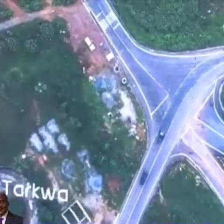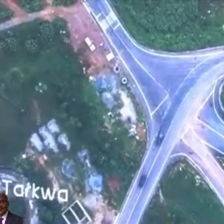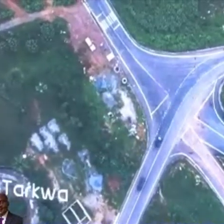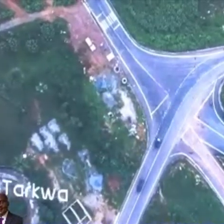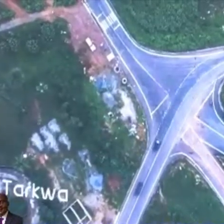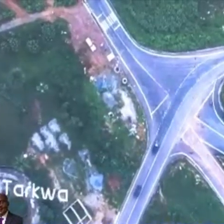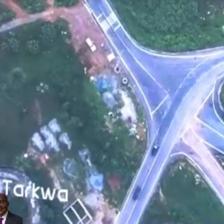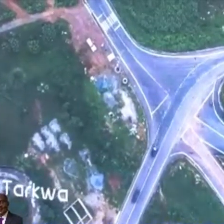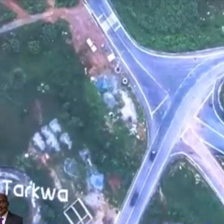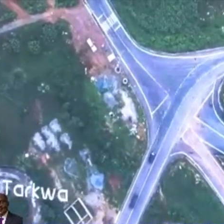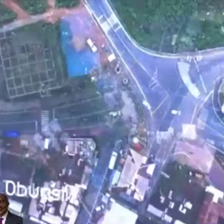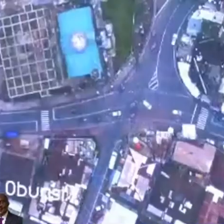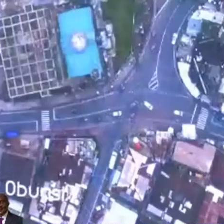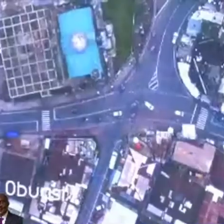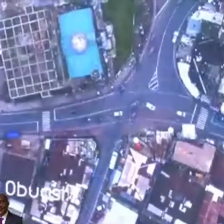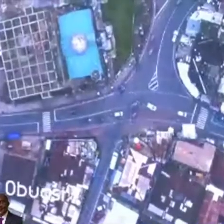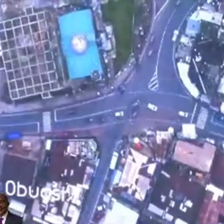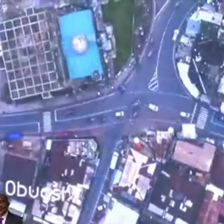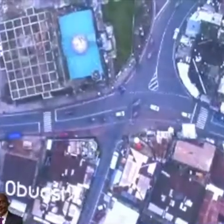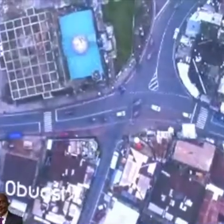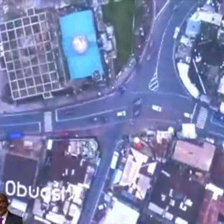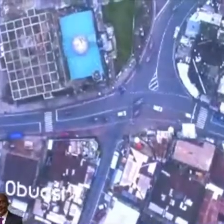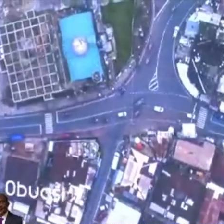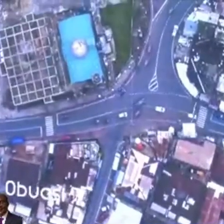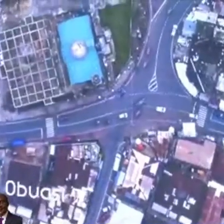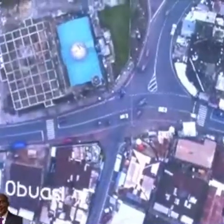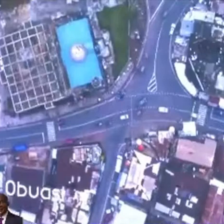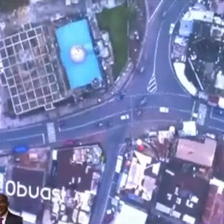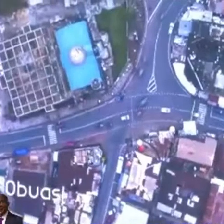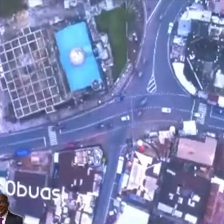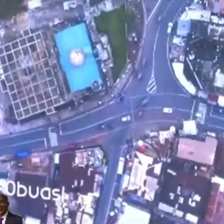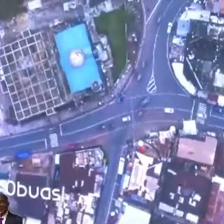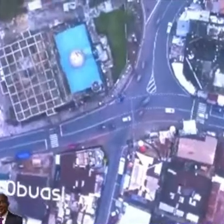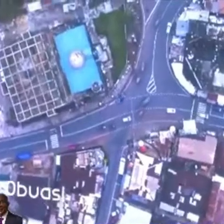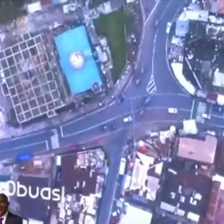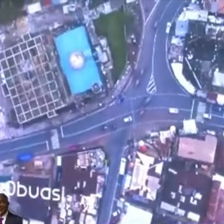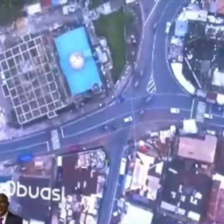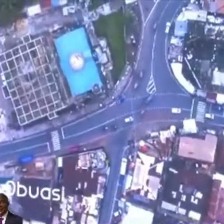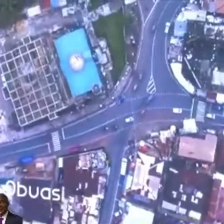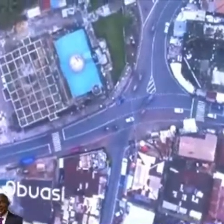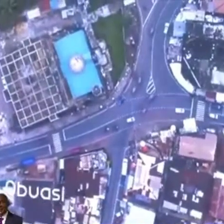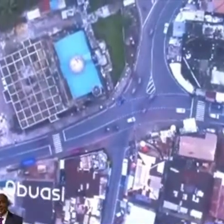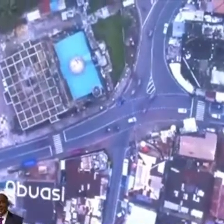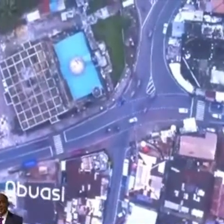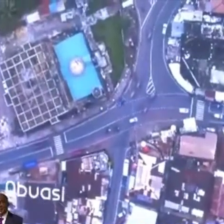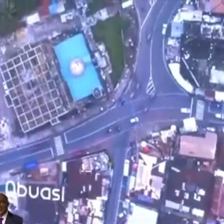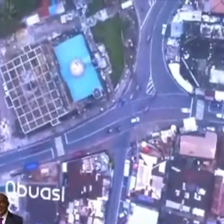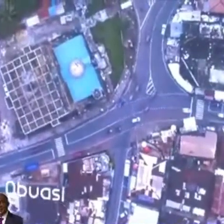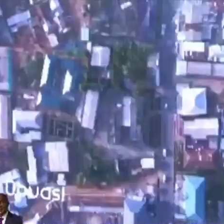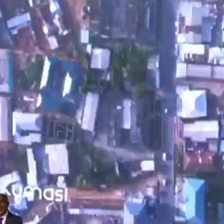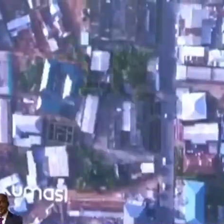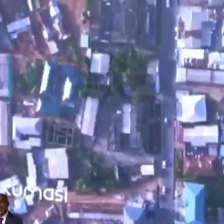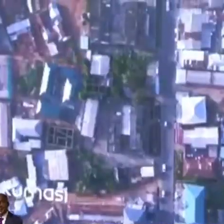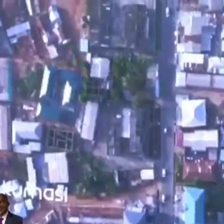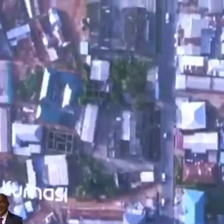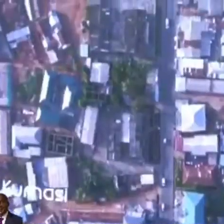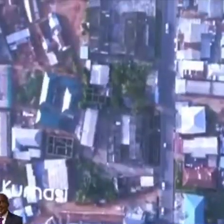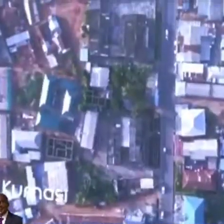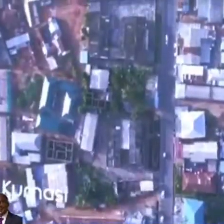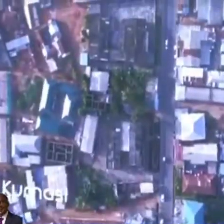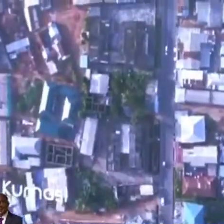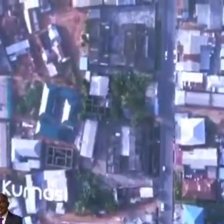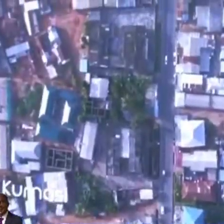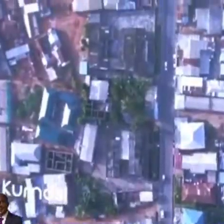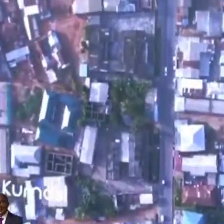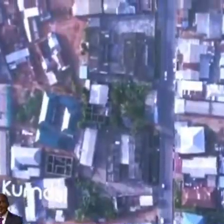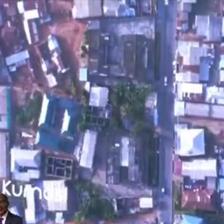government penciled the year 2020 as a year of roads. And despite the crippling global pandemic,